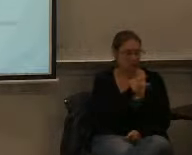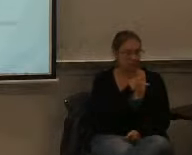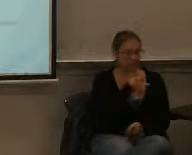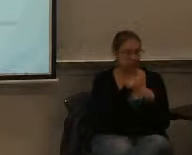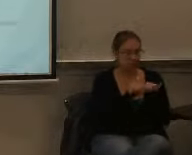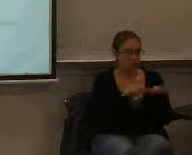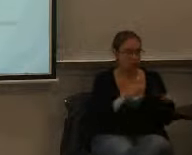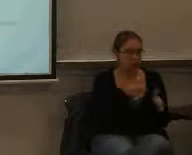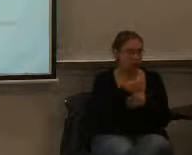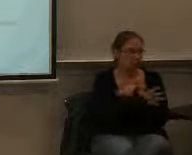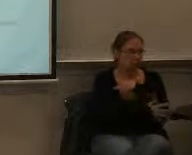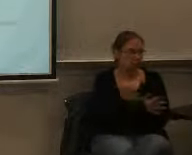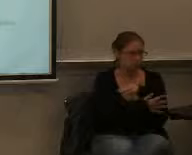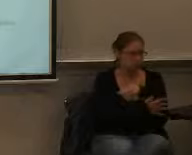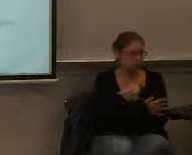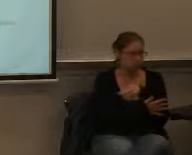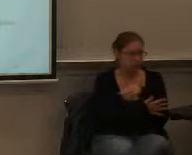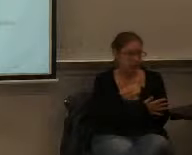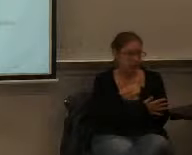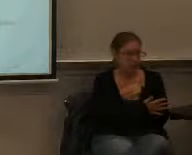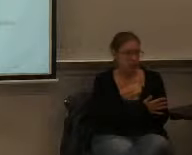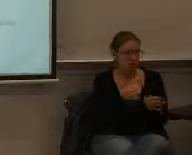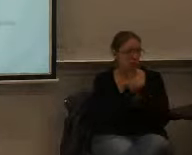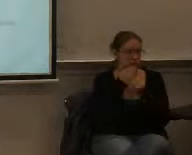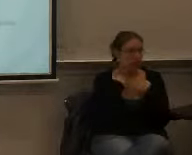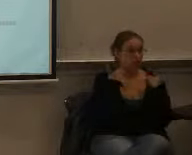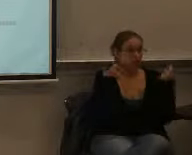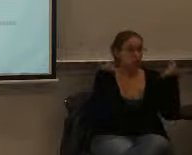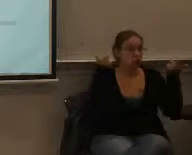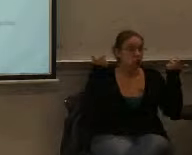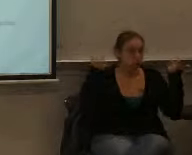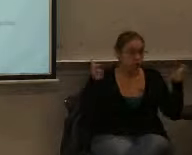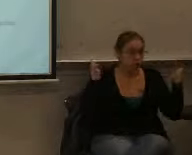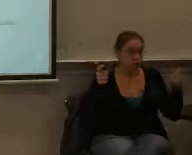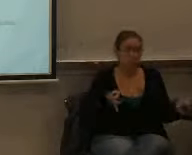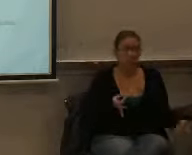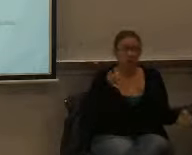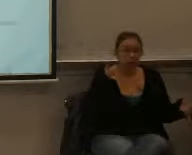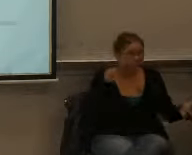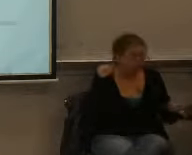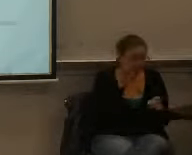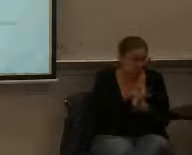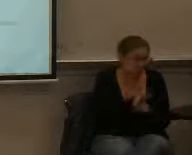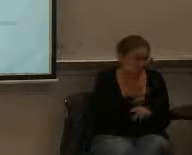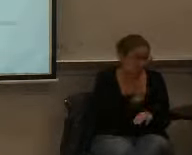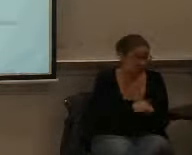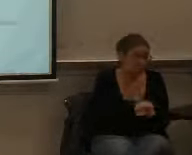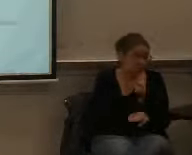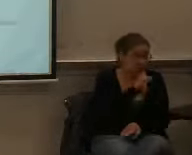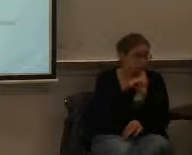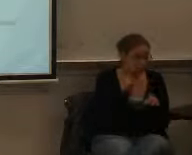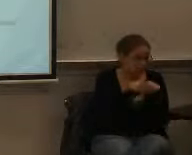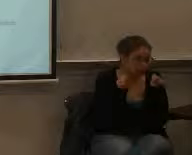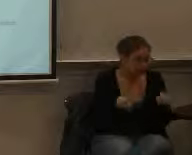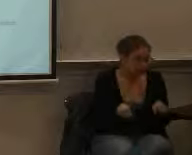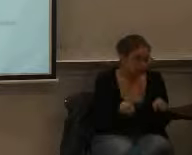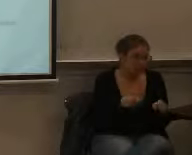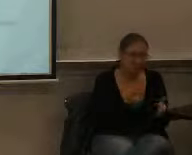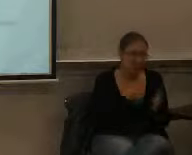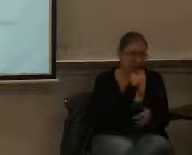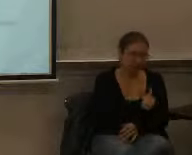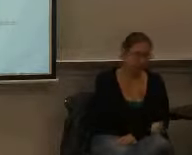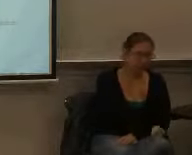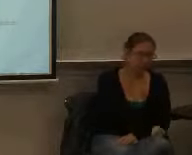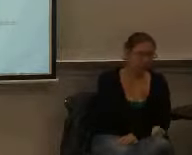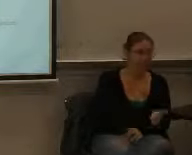across the country. You know, was it going to have huge, major, disastrous effects on the ecosystem? Probably